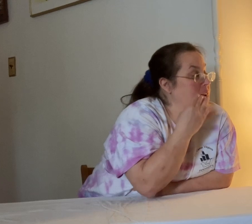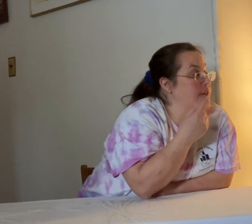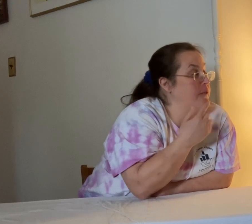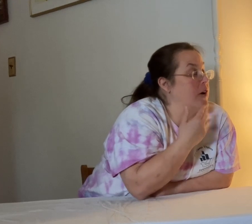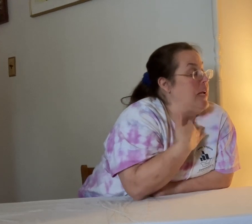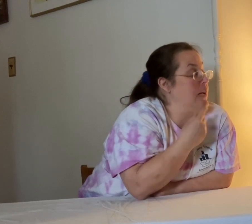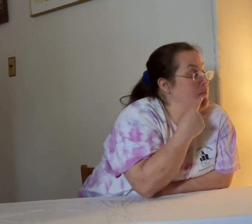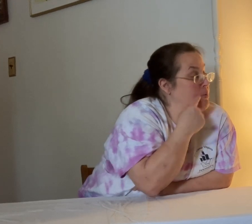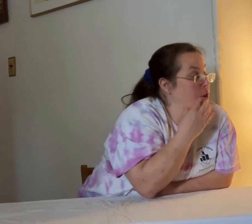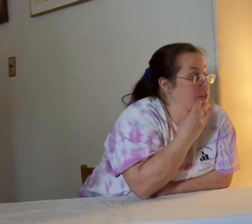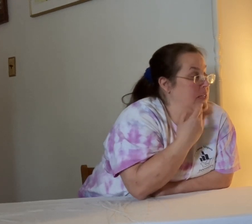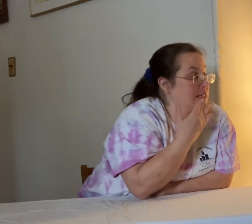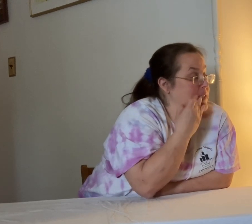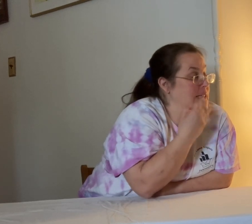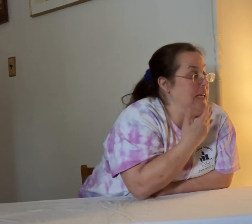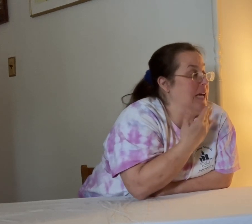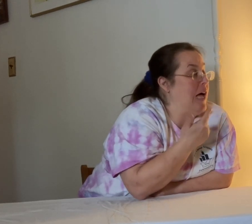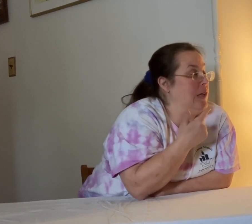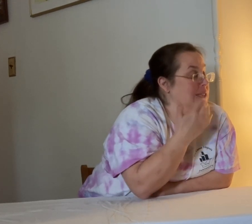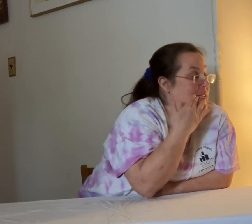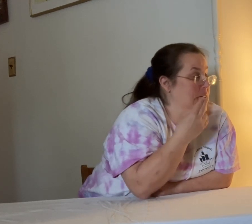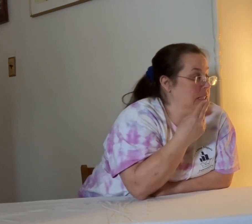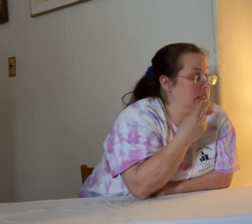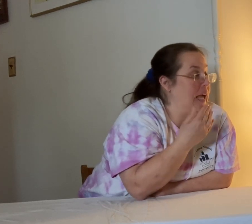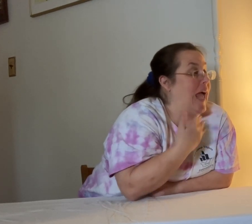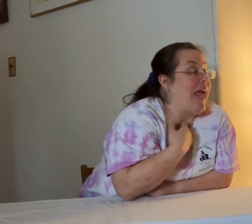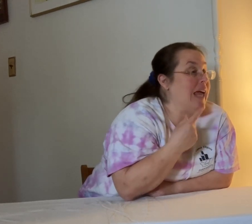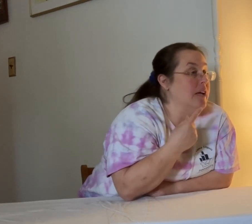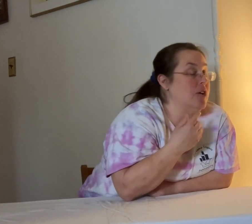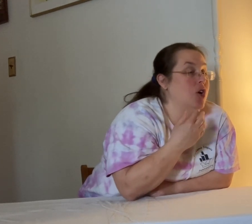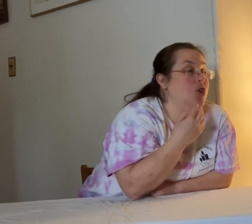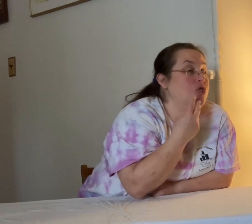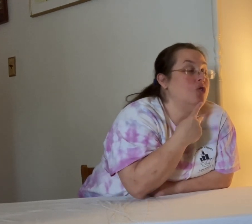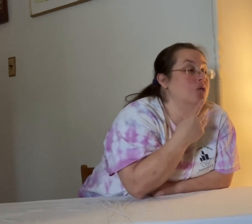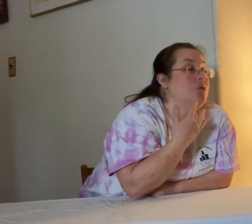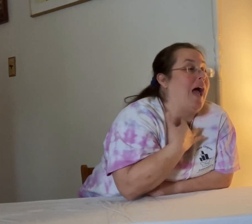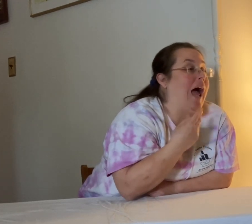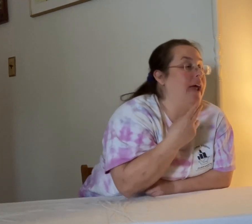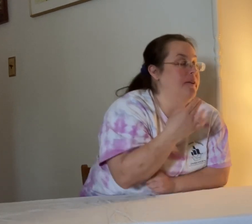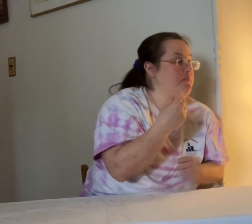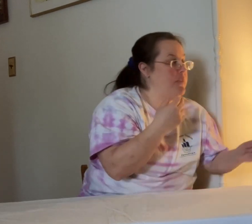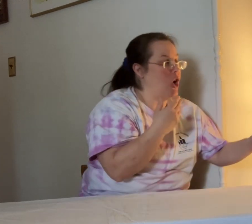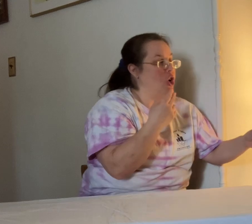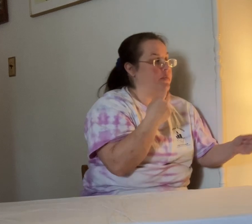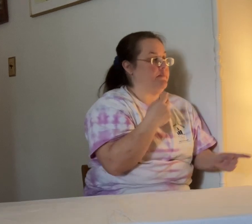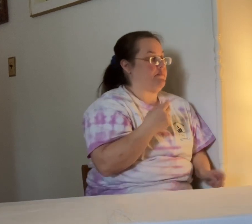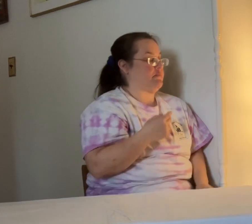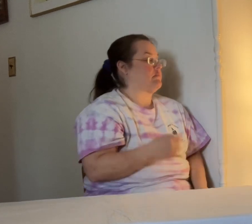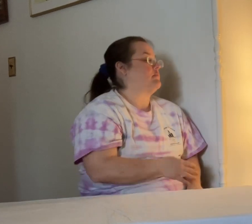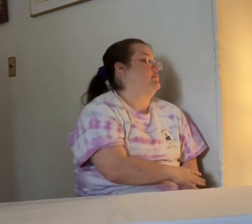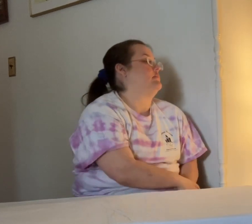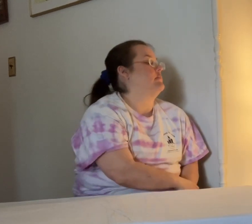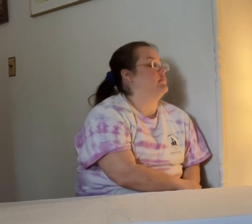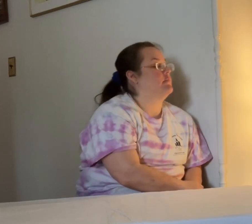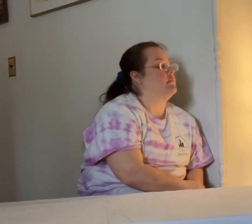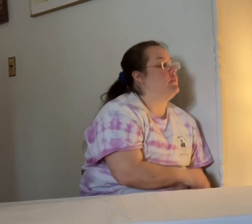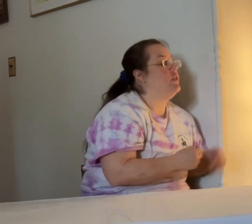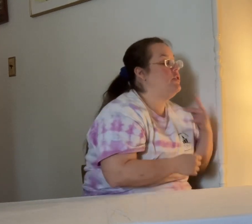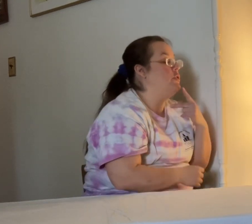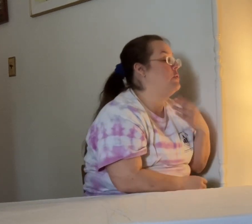for in-person CLTs. And you had... Slow down. What? You